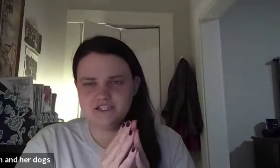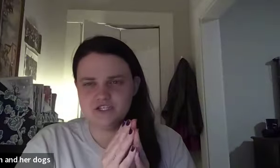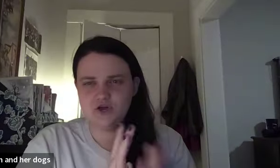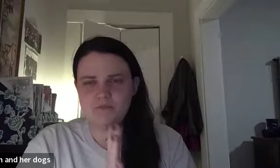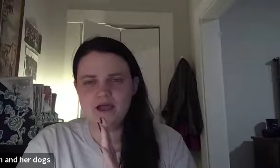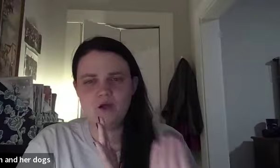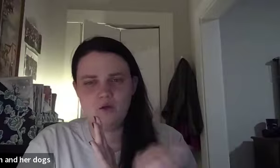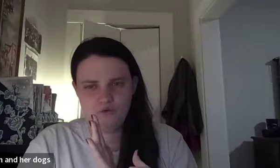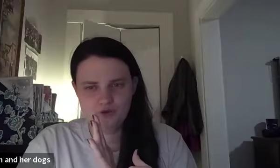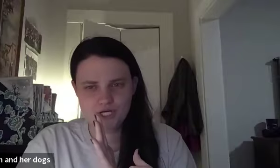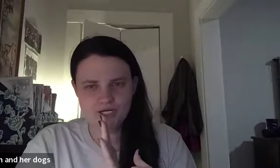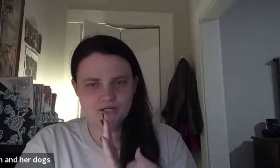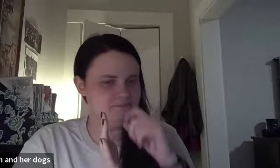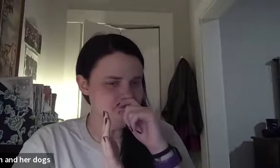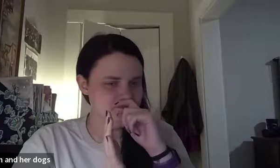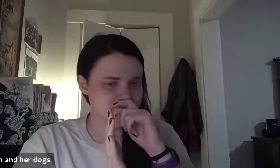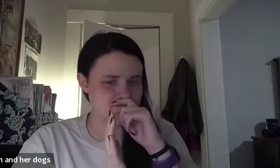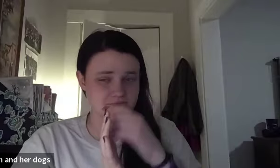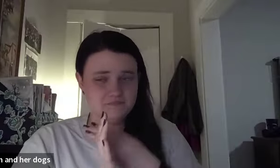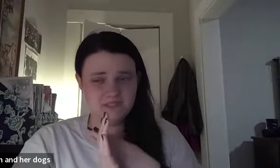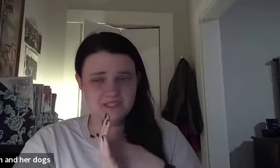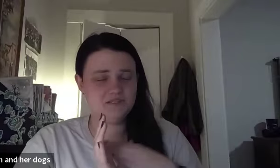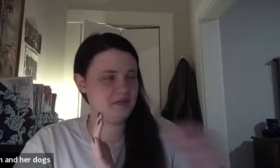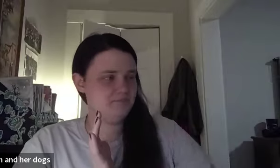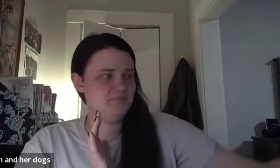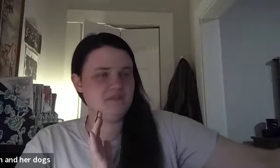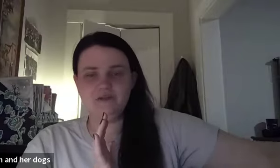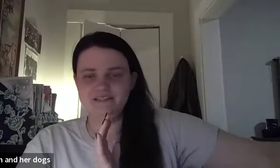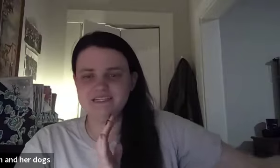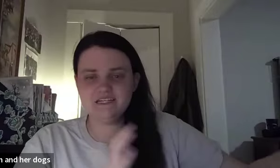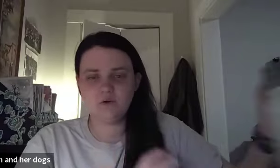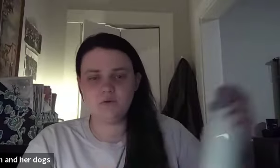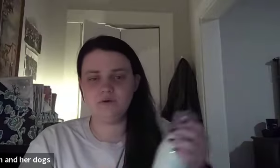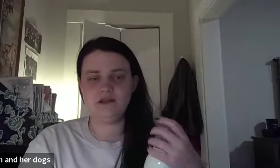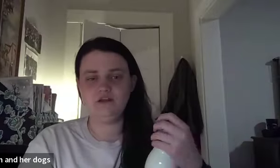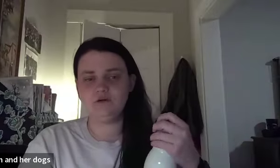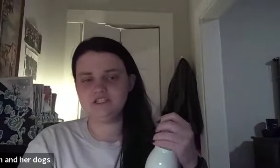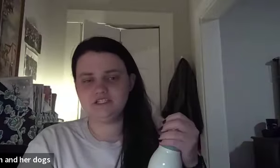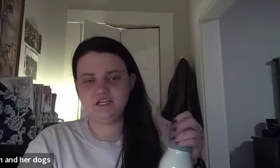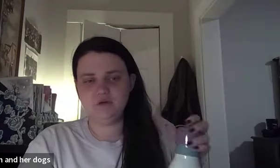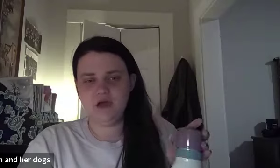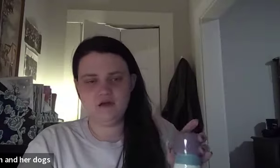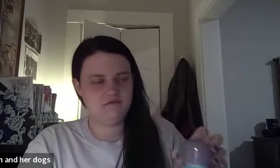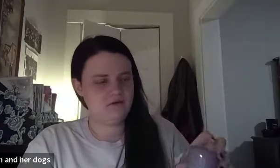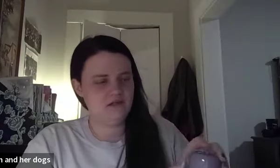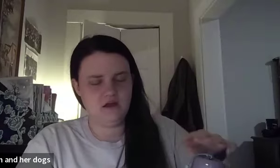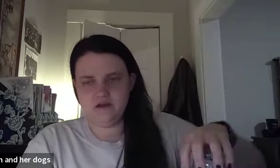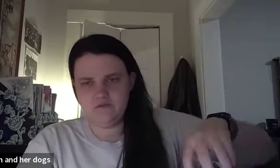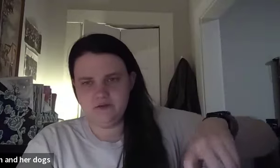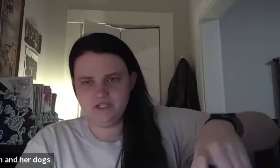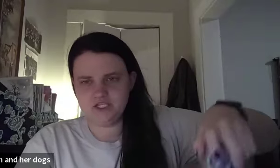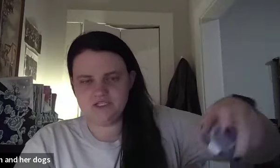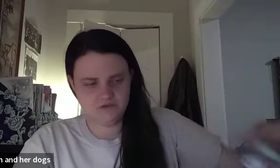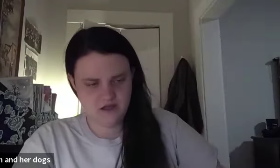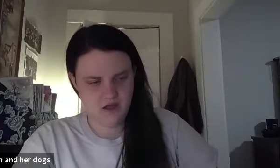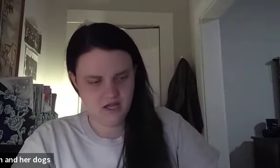to go back over? Excuse me, that we did, or any questions that you have, not having to be just on time